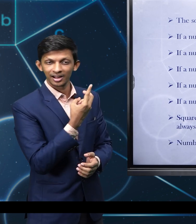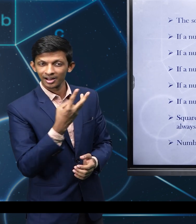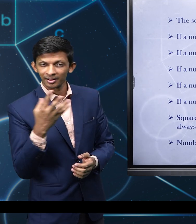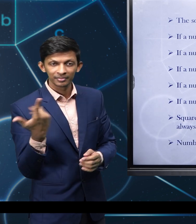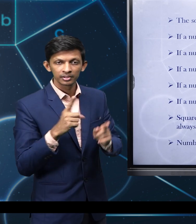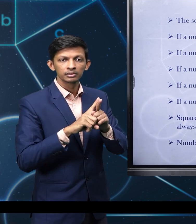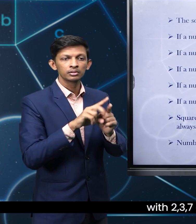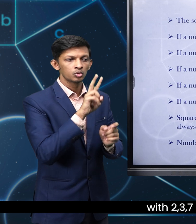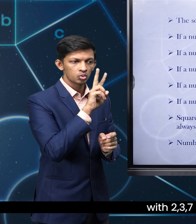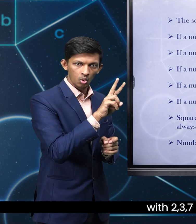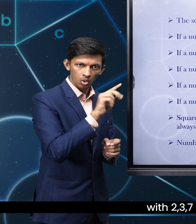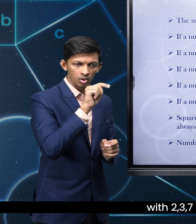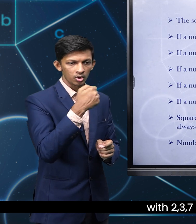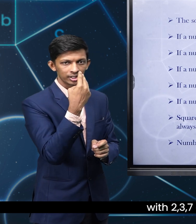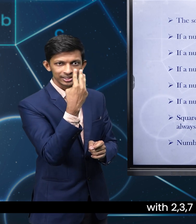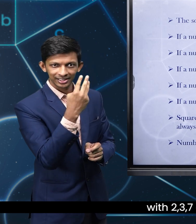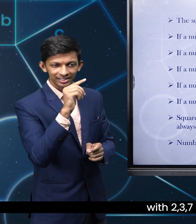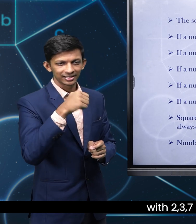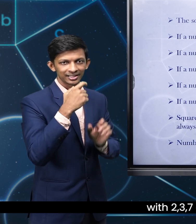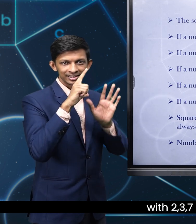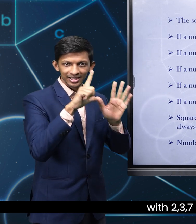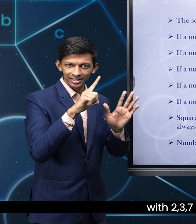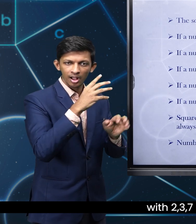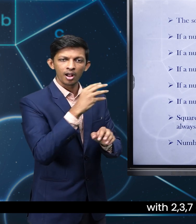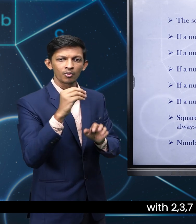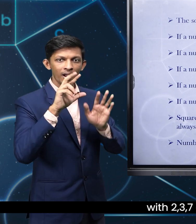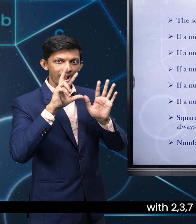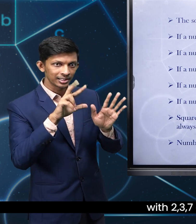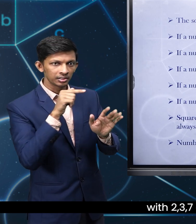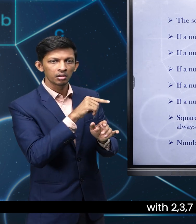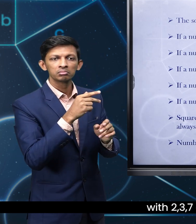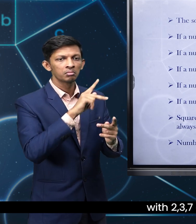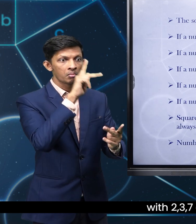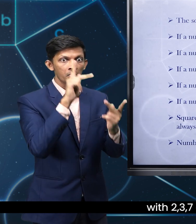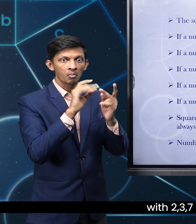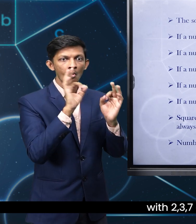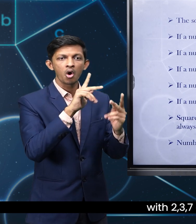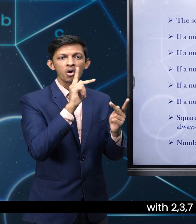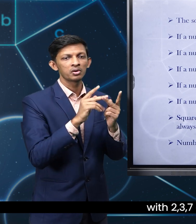Numbers that end with 2, 3, 7 and 8 are not perfect